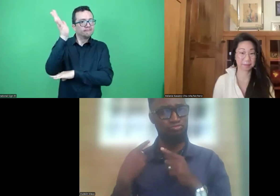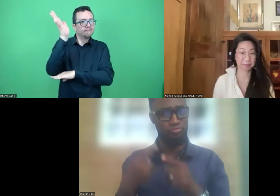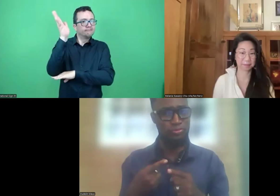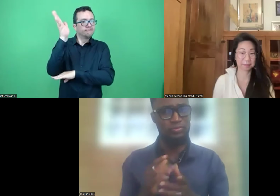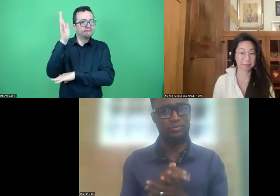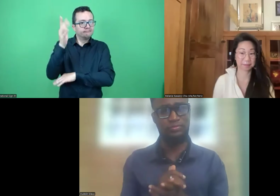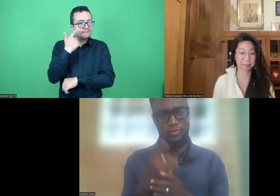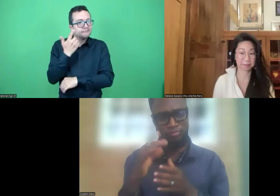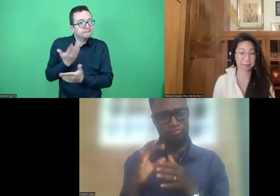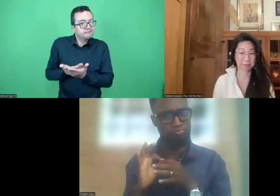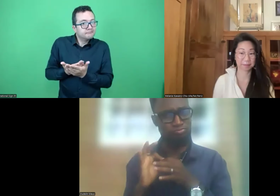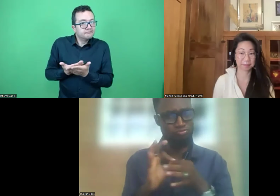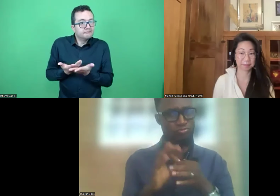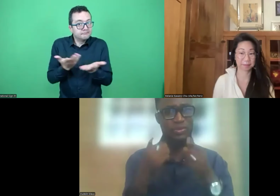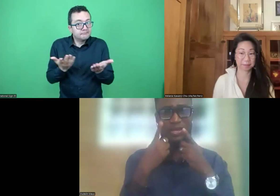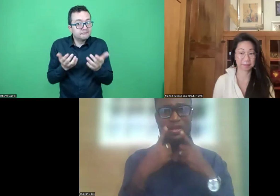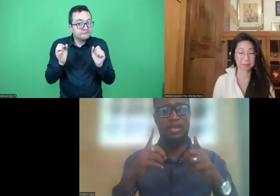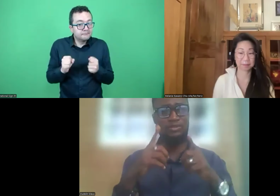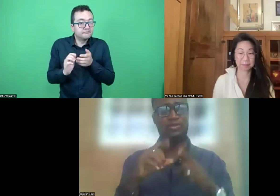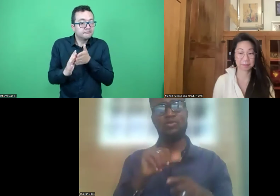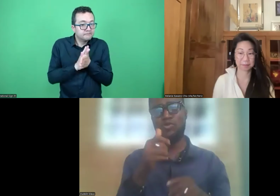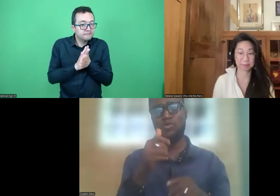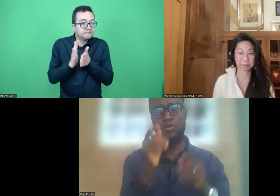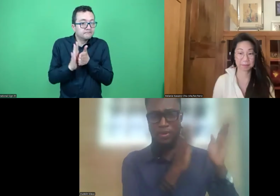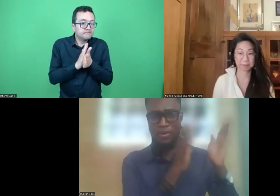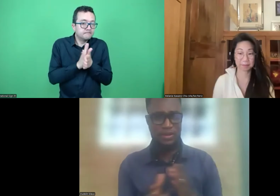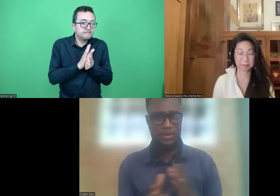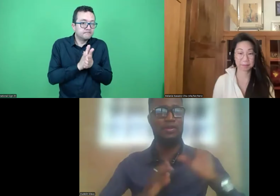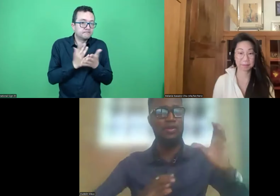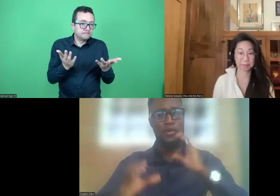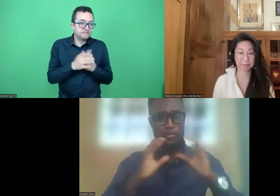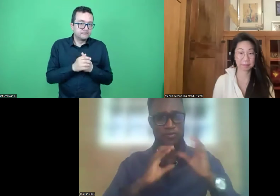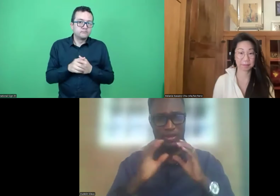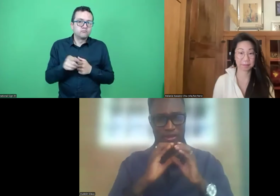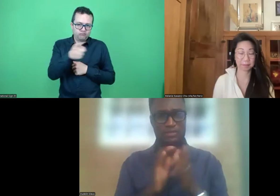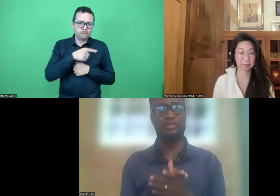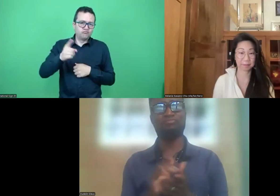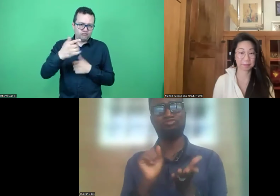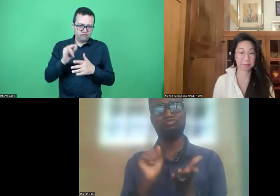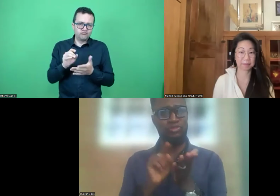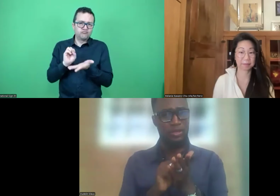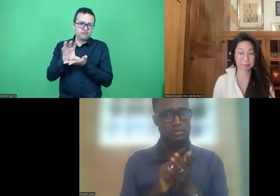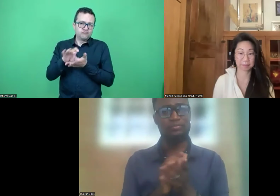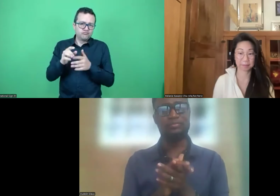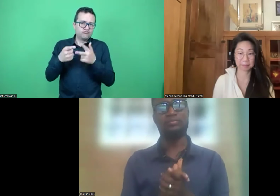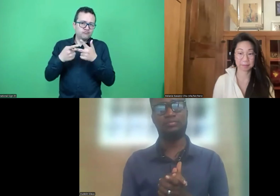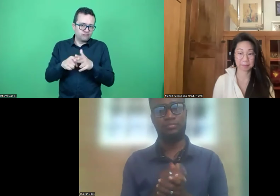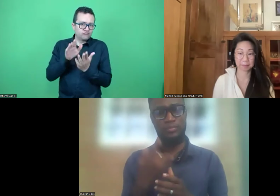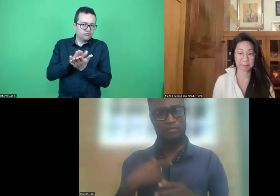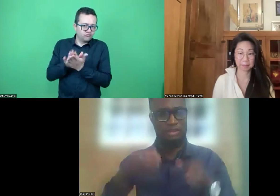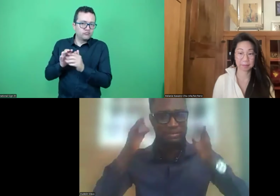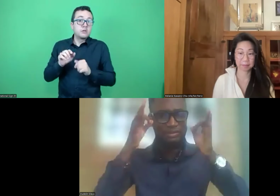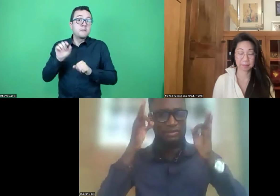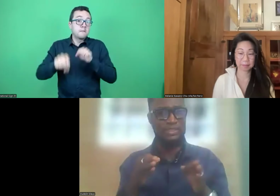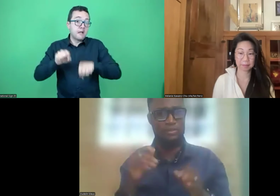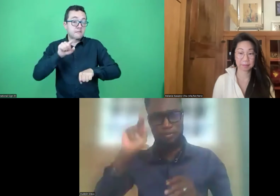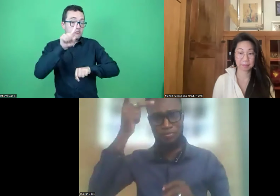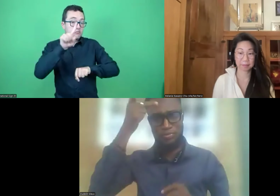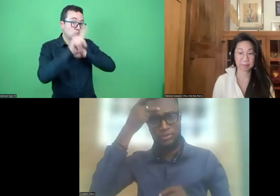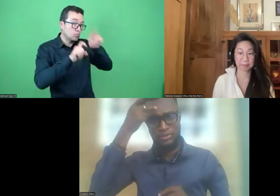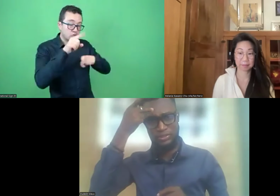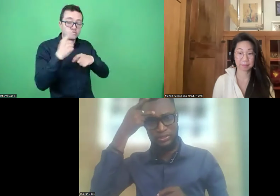course, you all have you've had access to. So any questions that you noted as you prepared, anything that you would like to bring